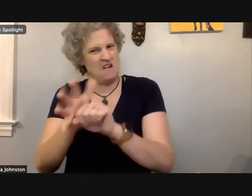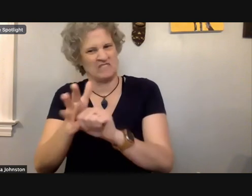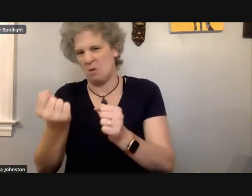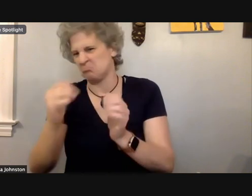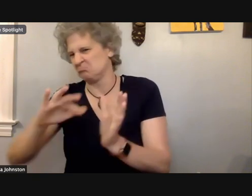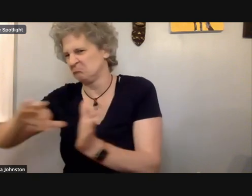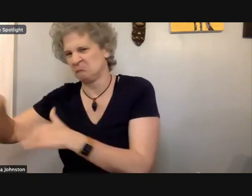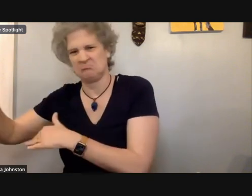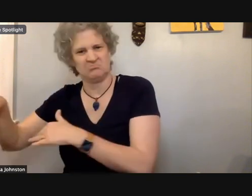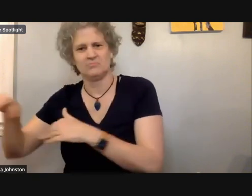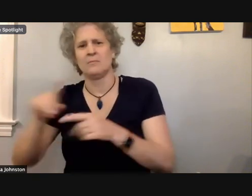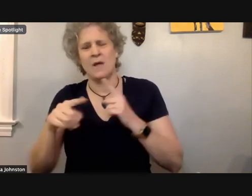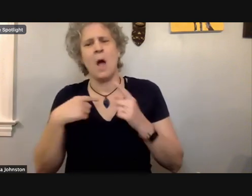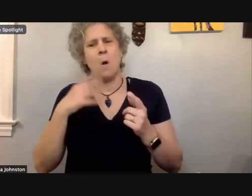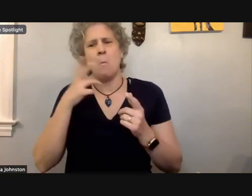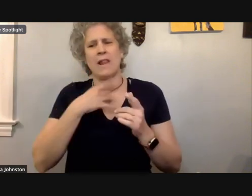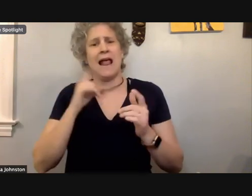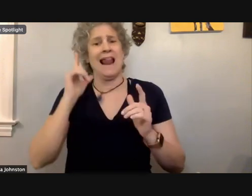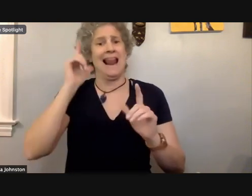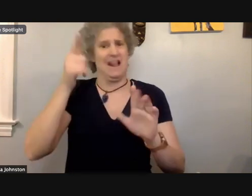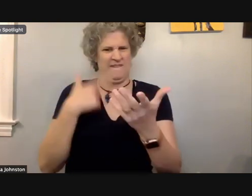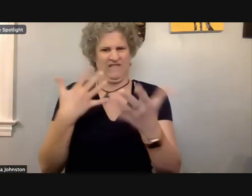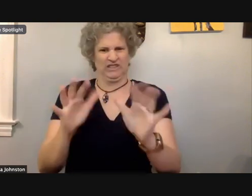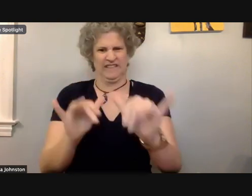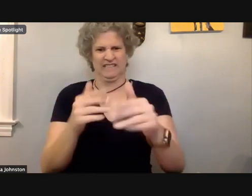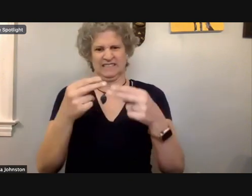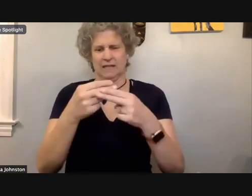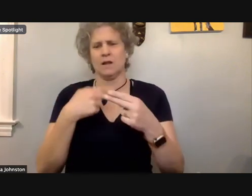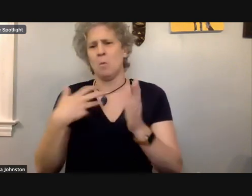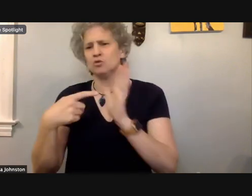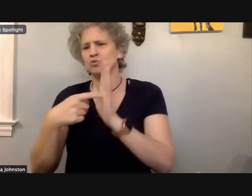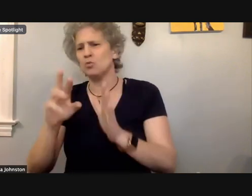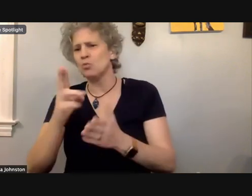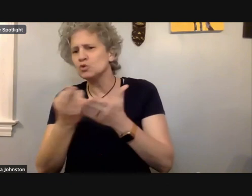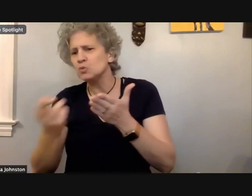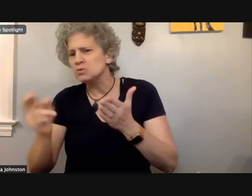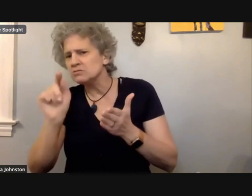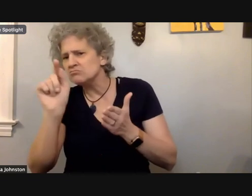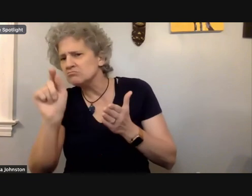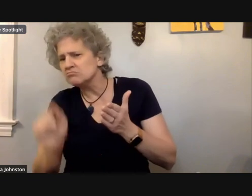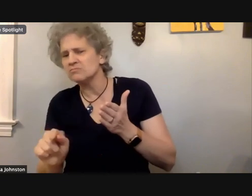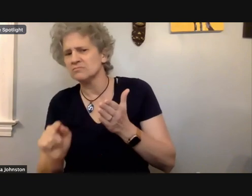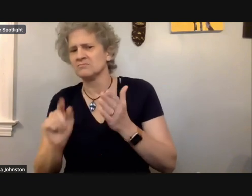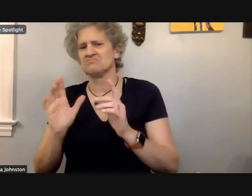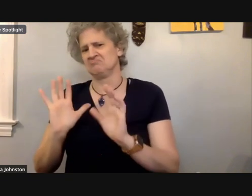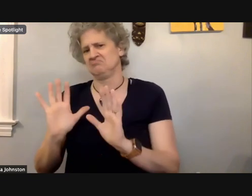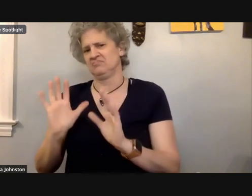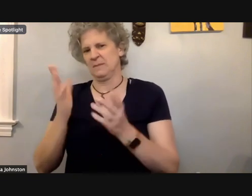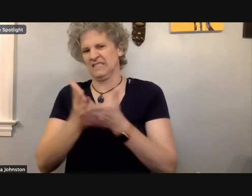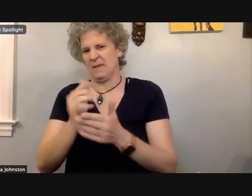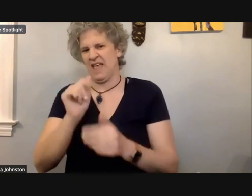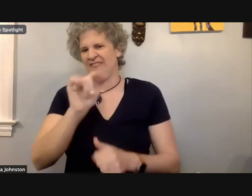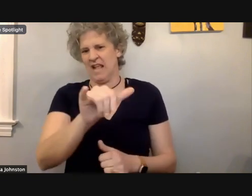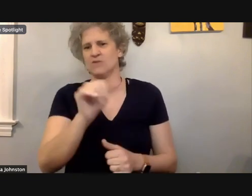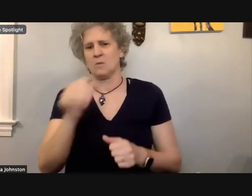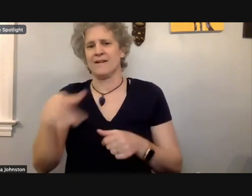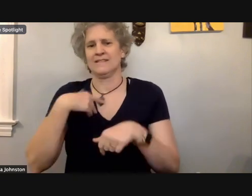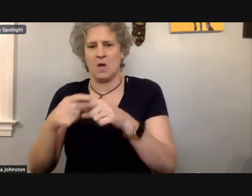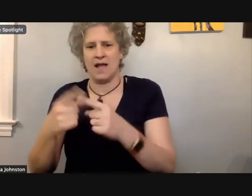Okay, and then we're not going to have time to cover COVID. After this slide, I'm going to show you some resources that you guys